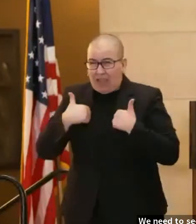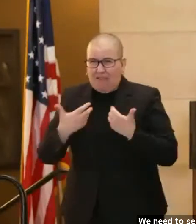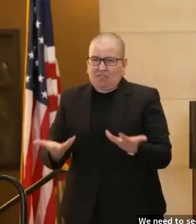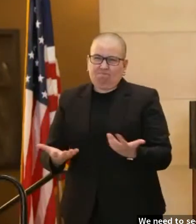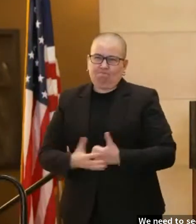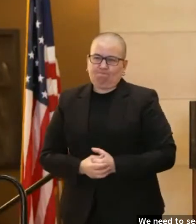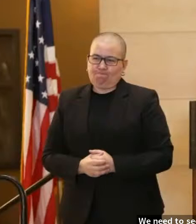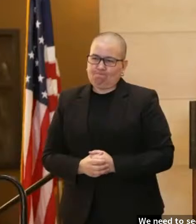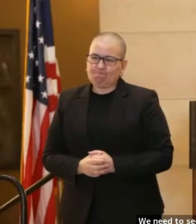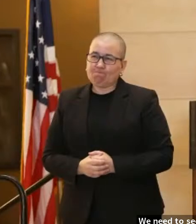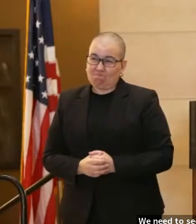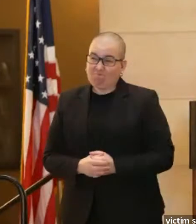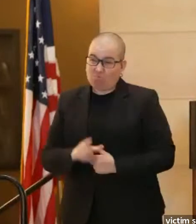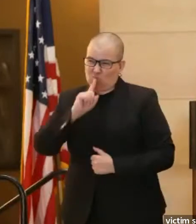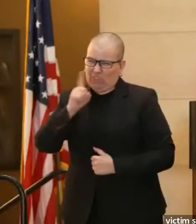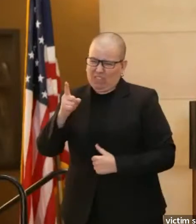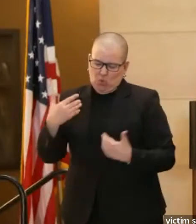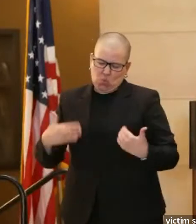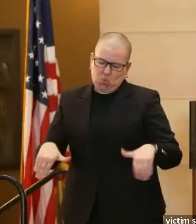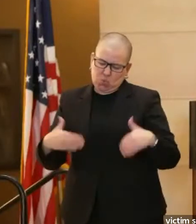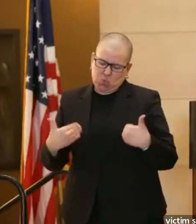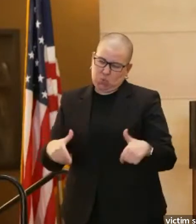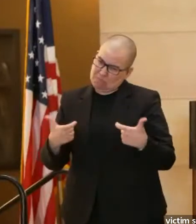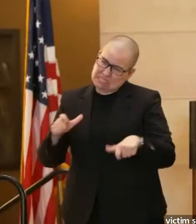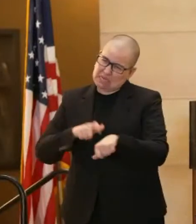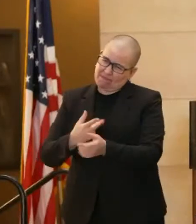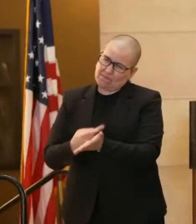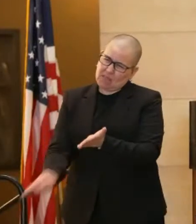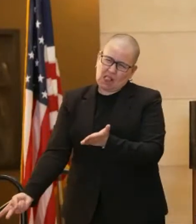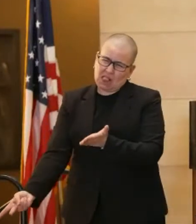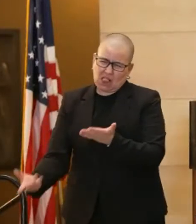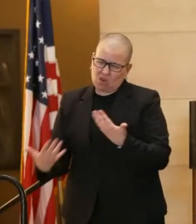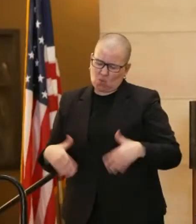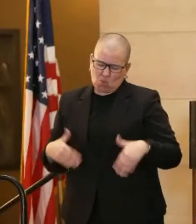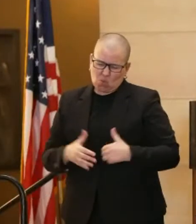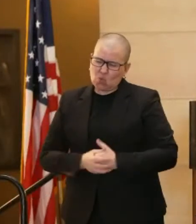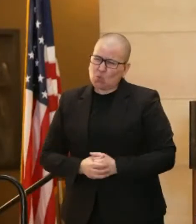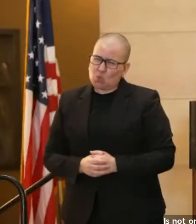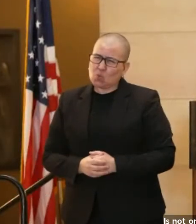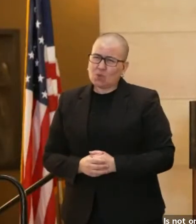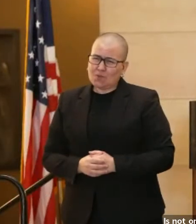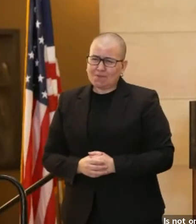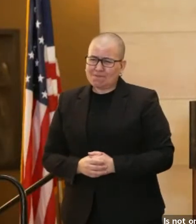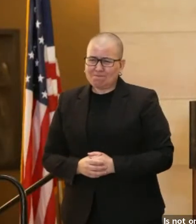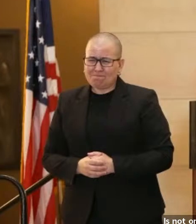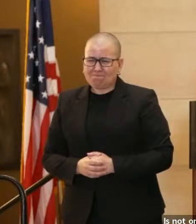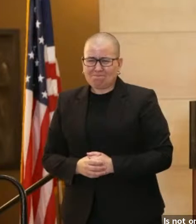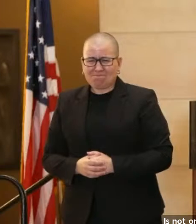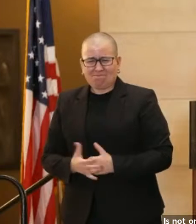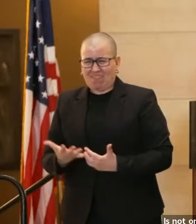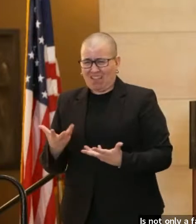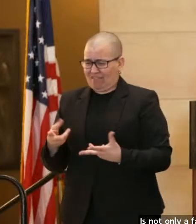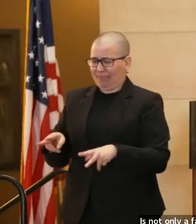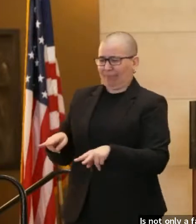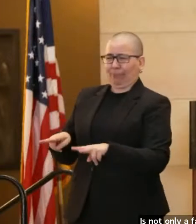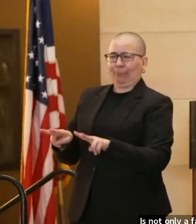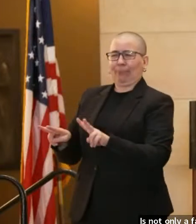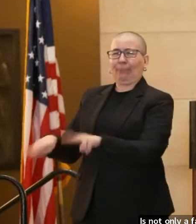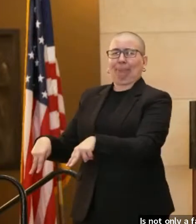a failure of epic proportions, but it's also an attack on someone's humanity and lived